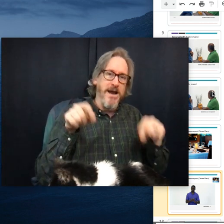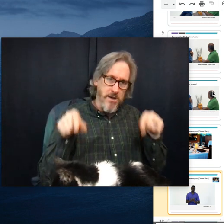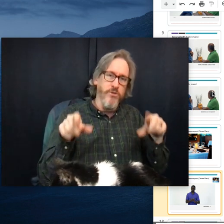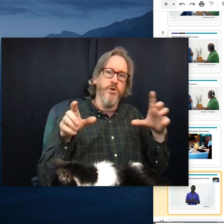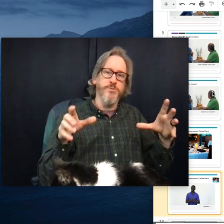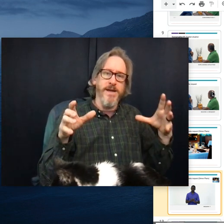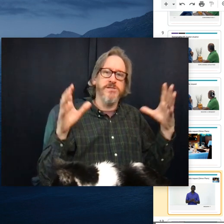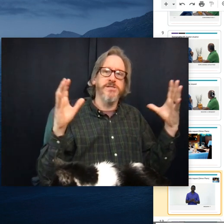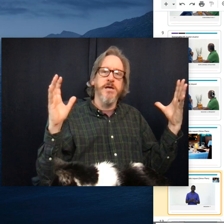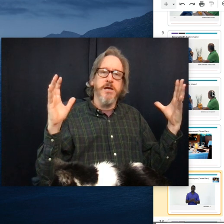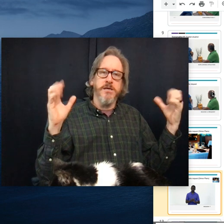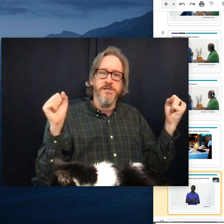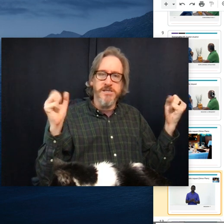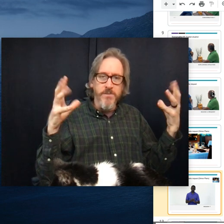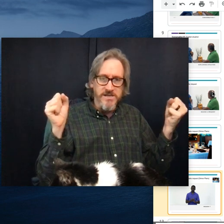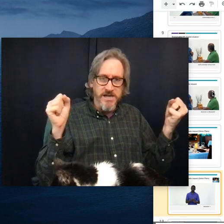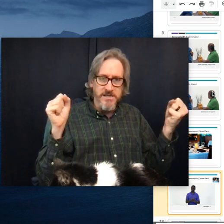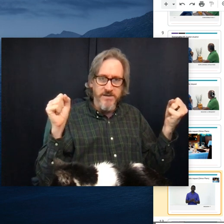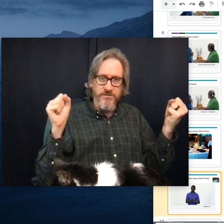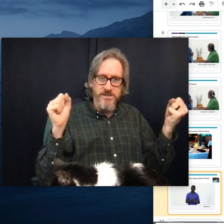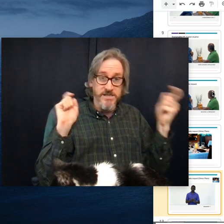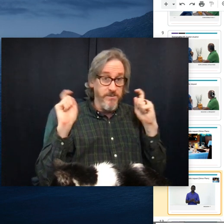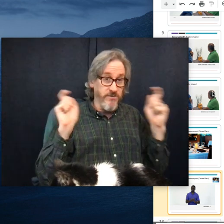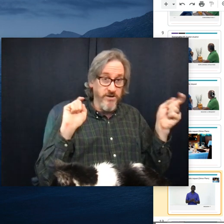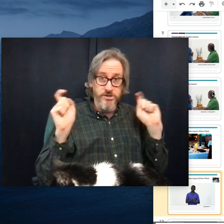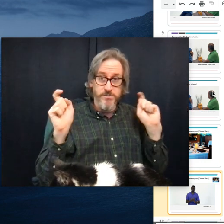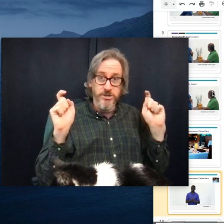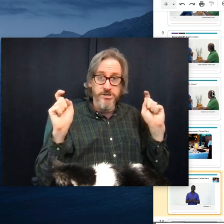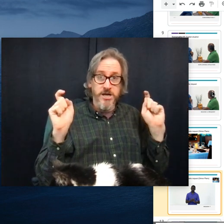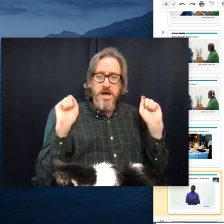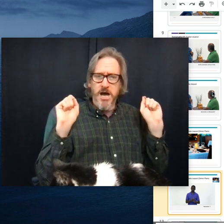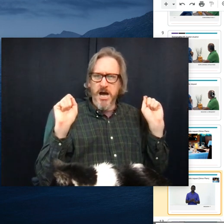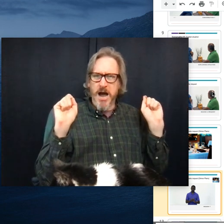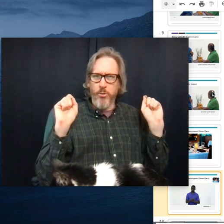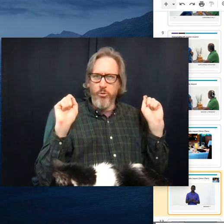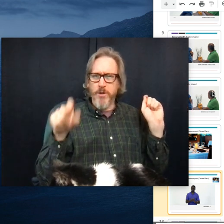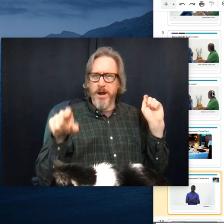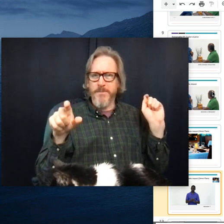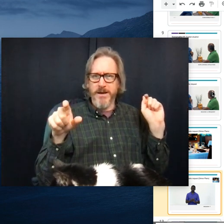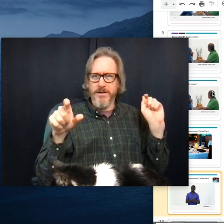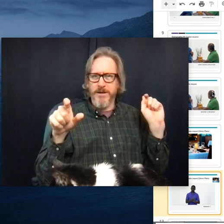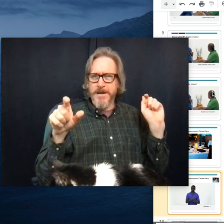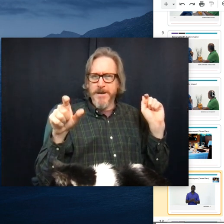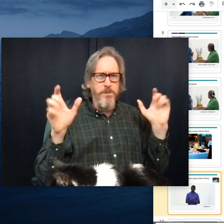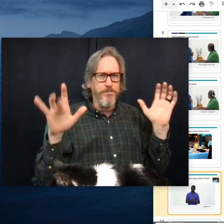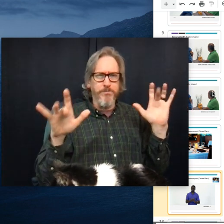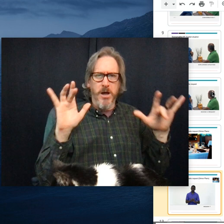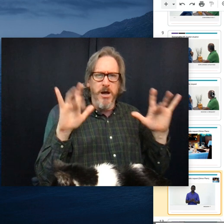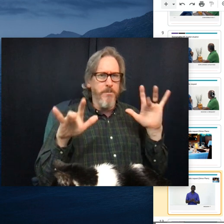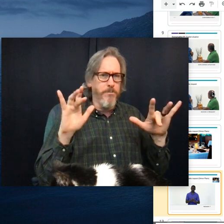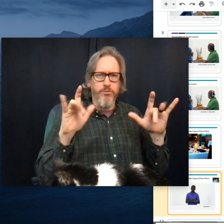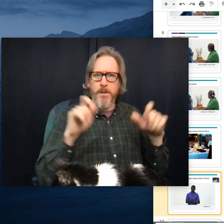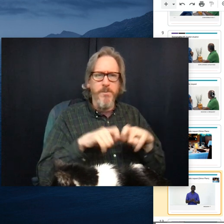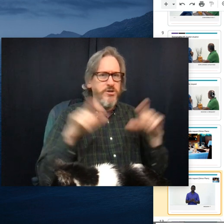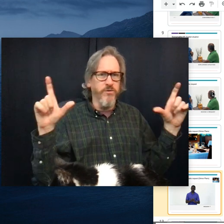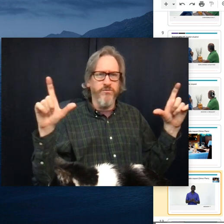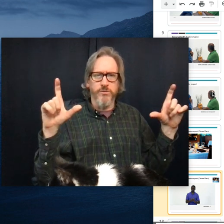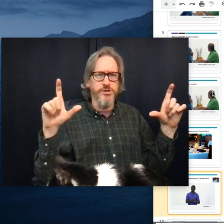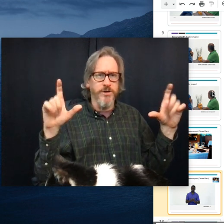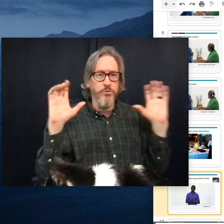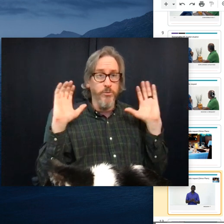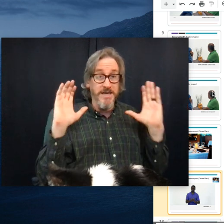white background, which makes some of the signs difficult to see, some of the facial expressions. I will recommend probably